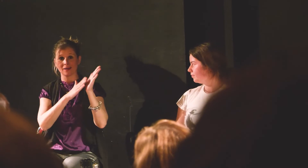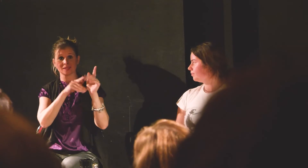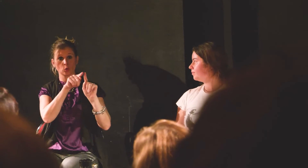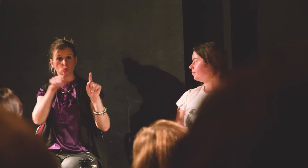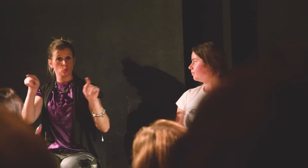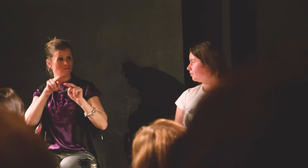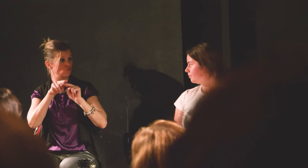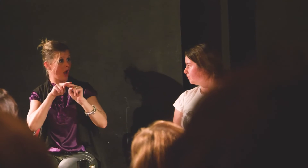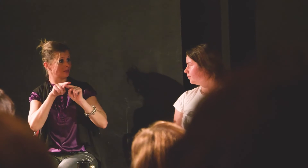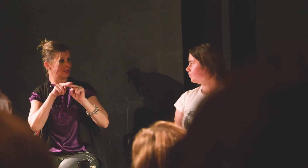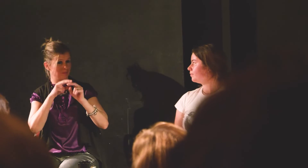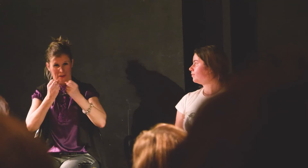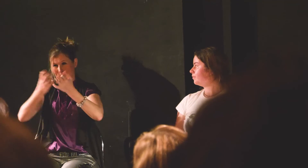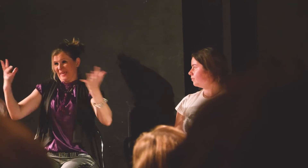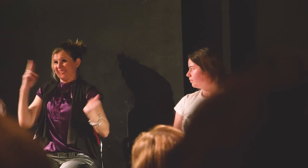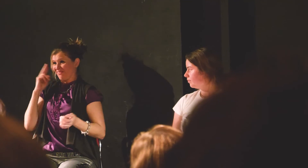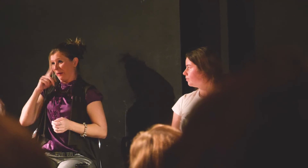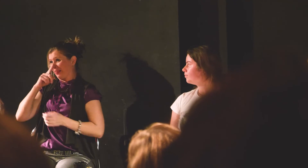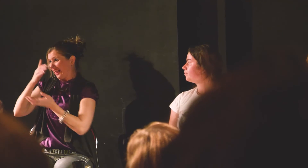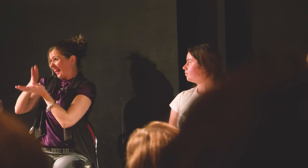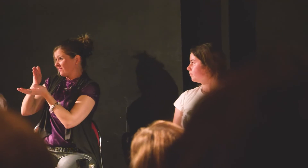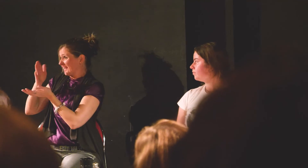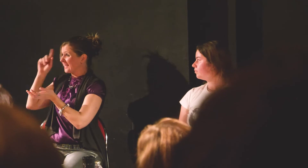communication. Monday through Friday.